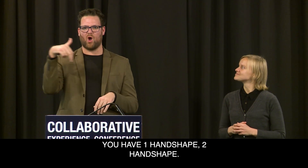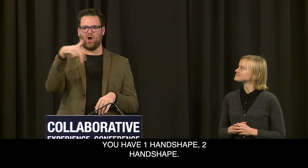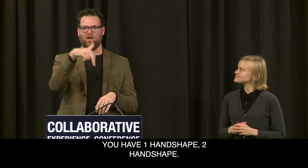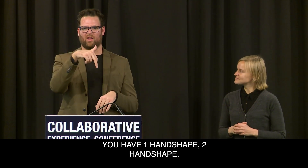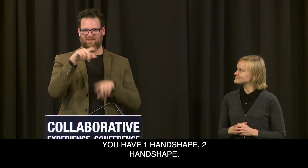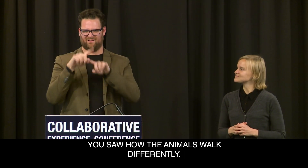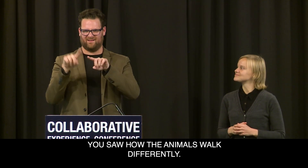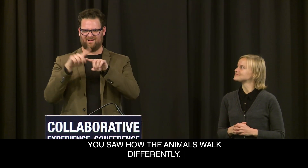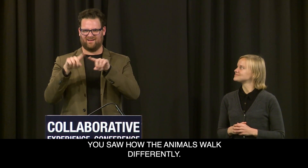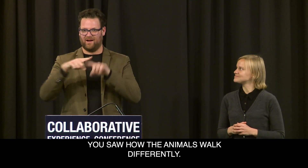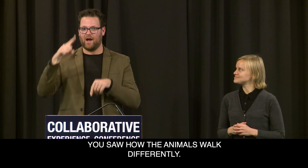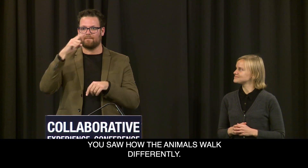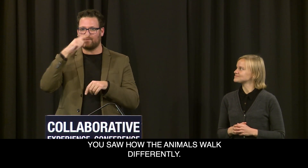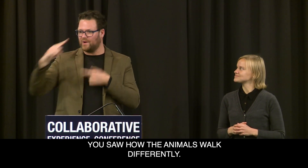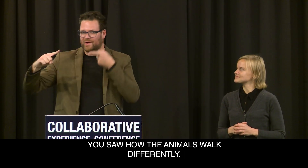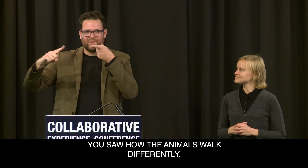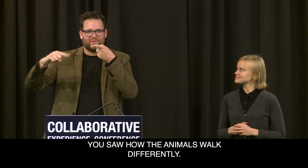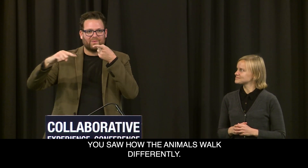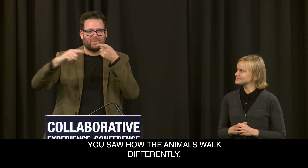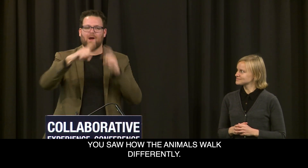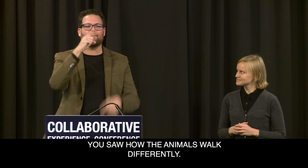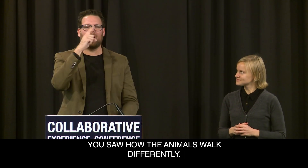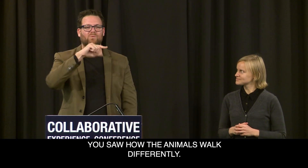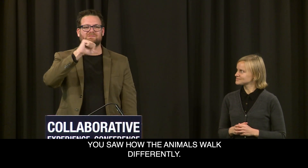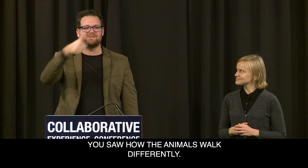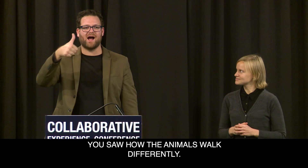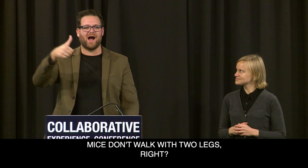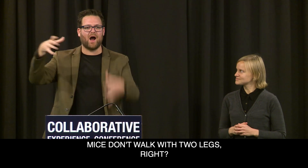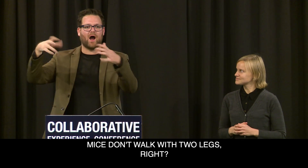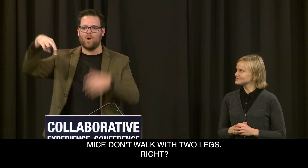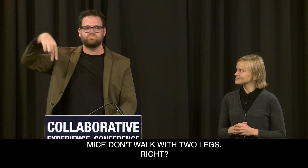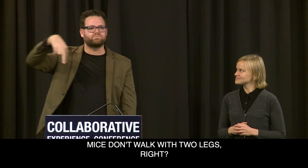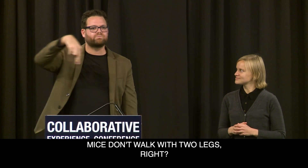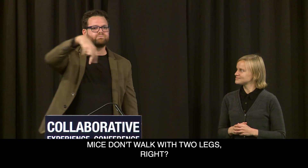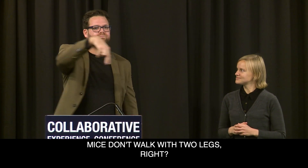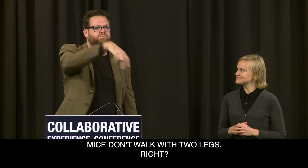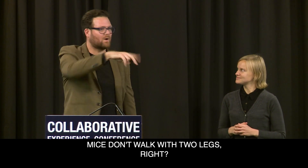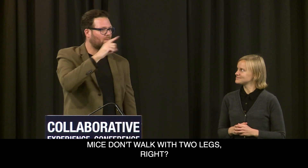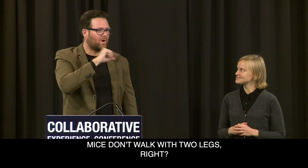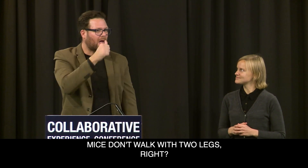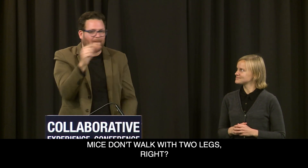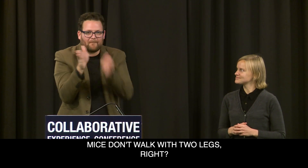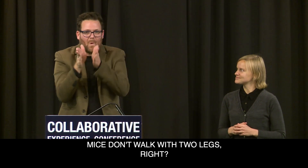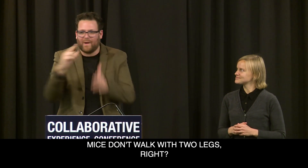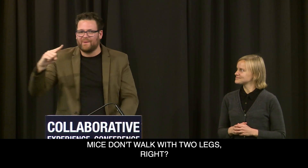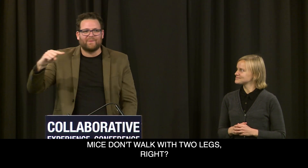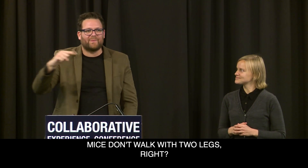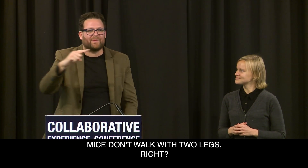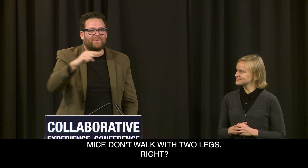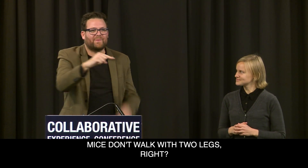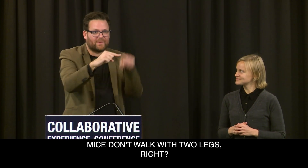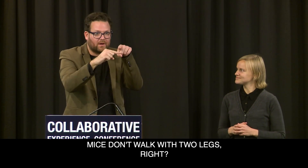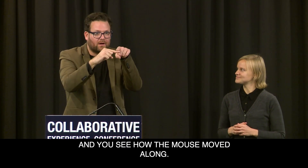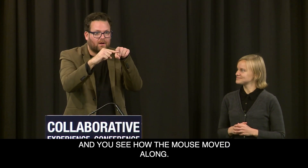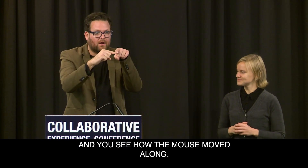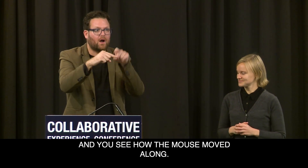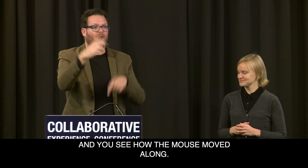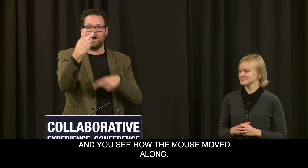hand shape. You saw how the animals walk differently. Mice don't walk with 2 legs, right? And you